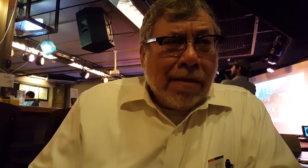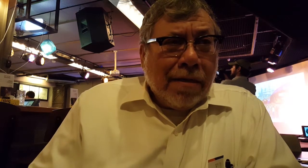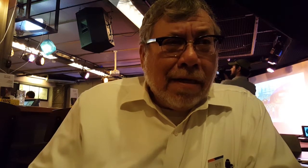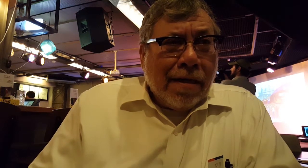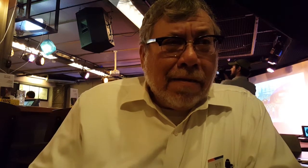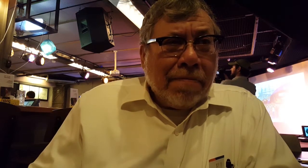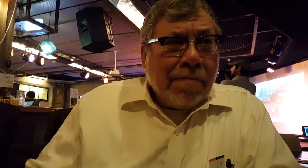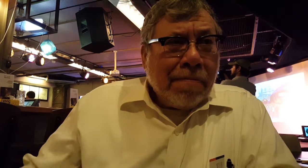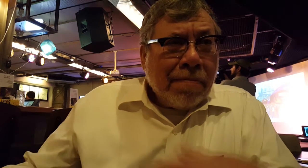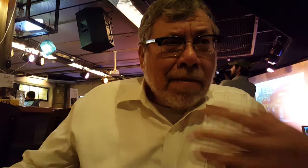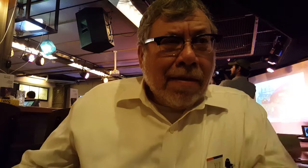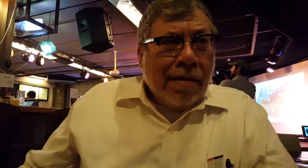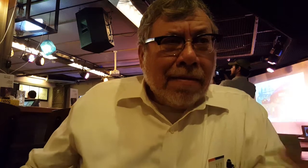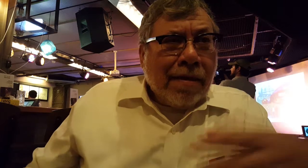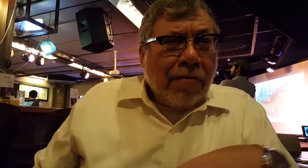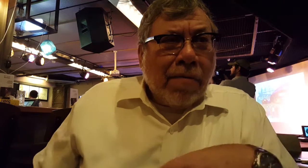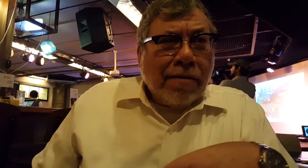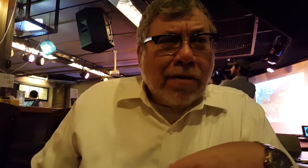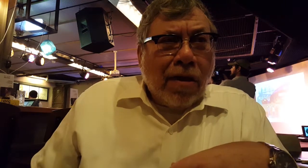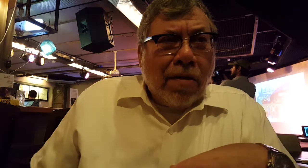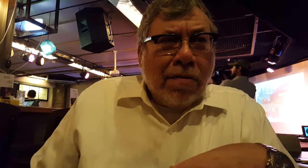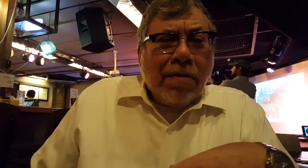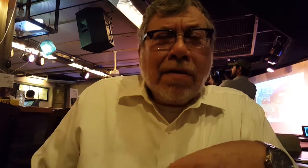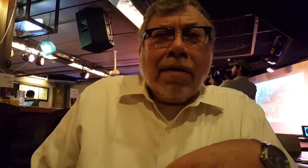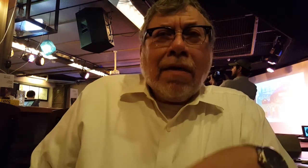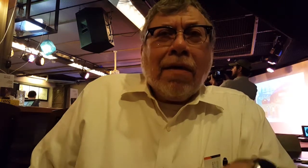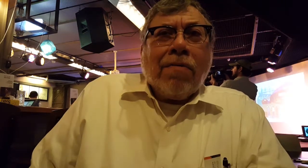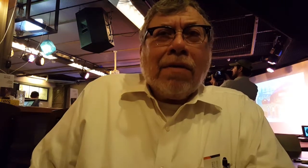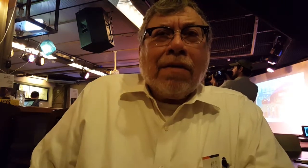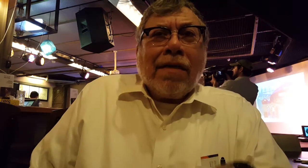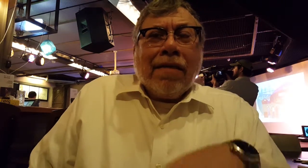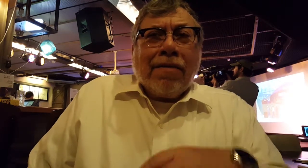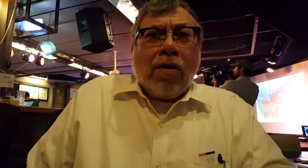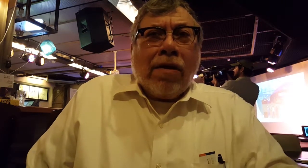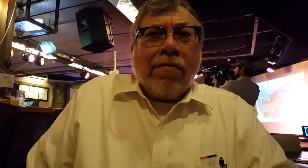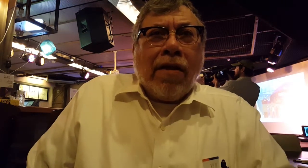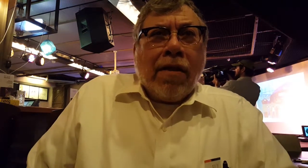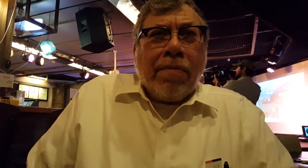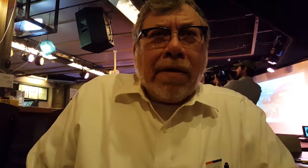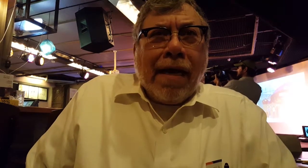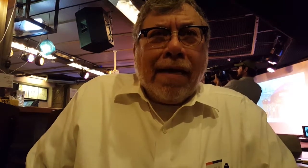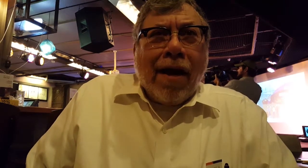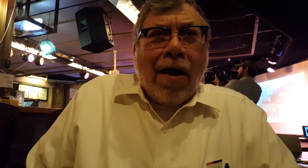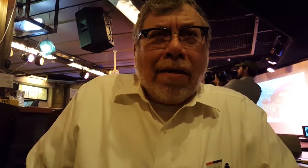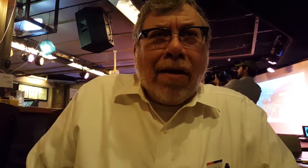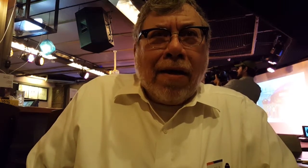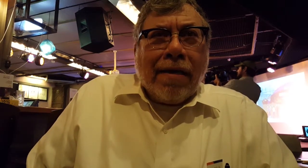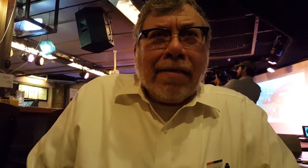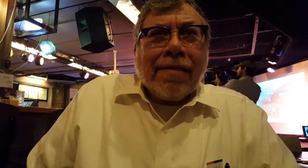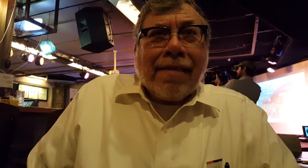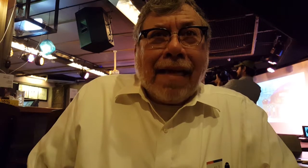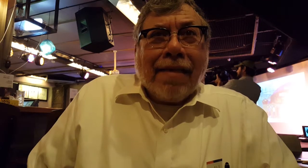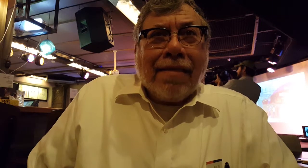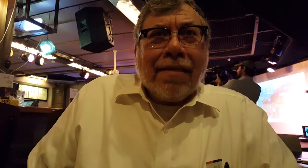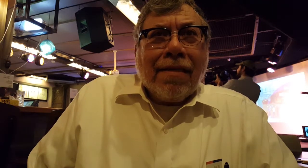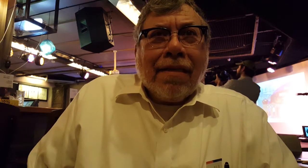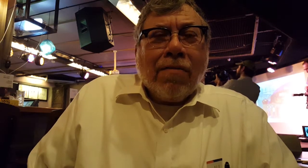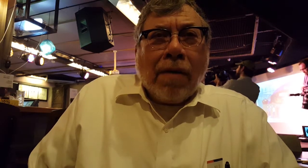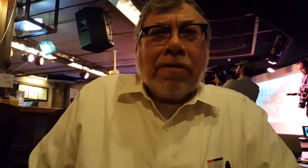approximately several months ago, we started developing an online